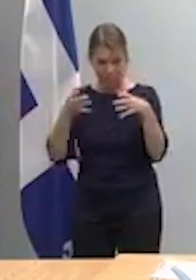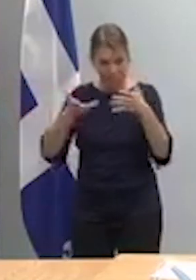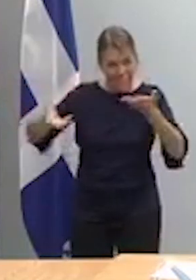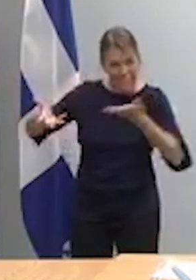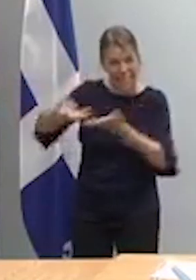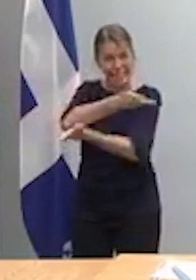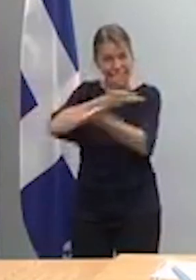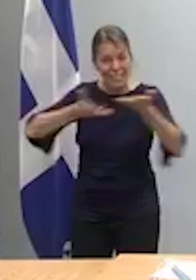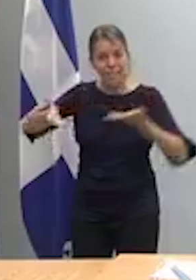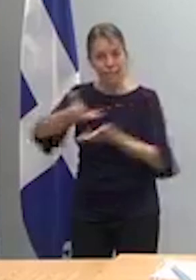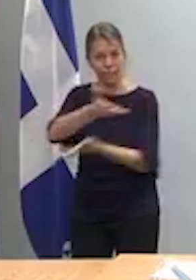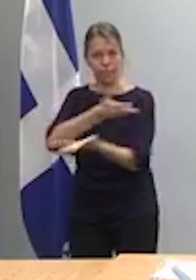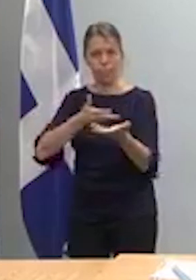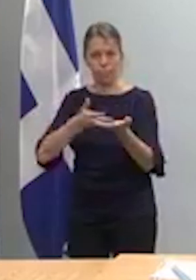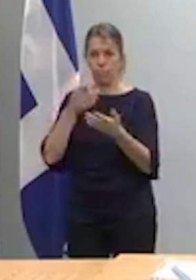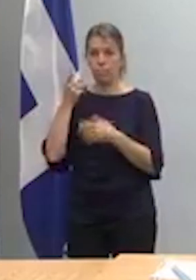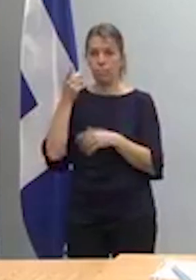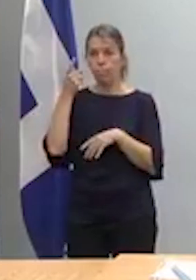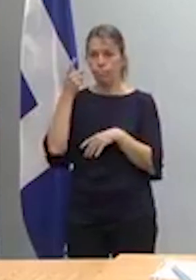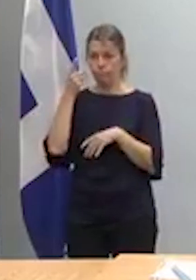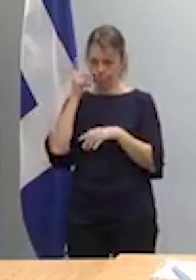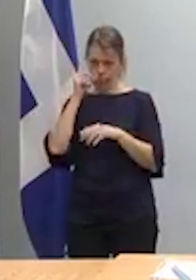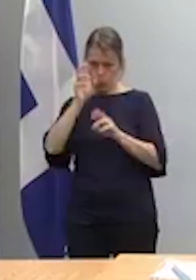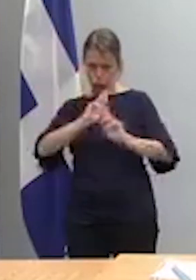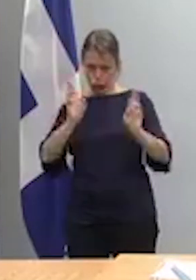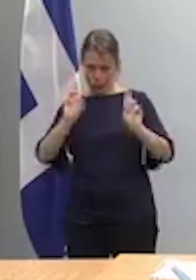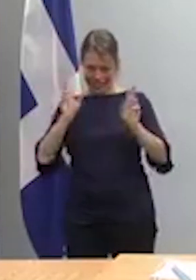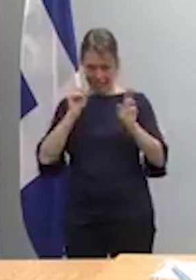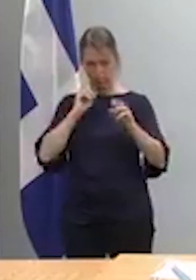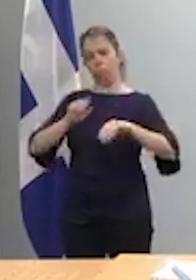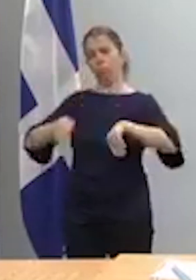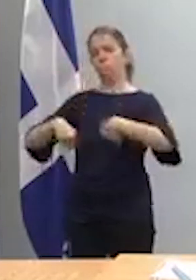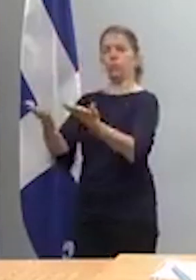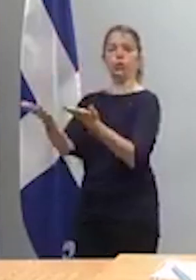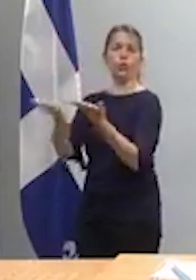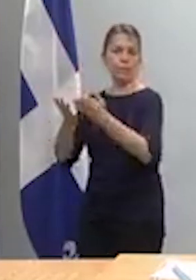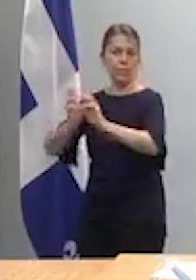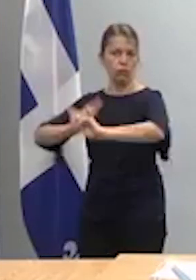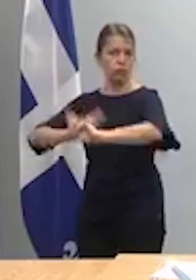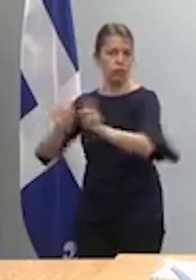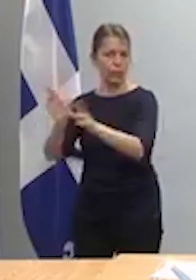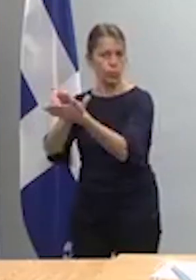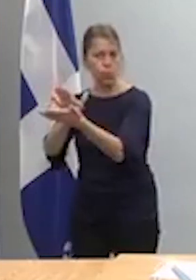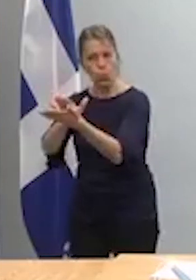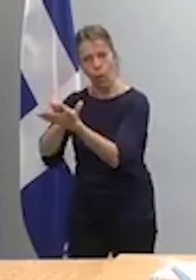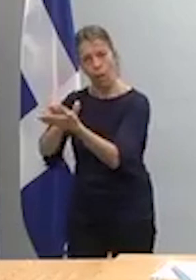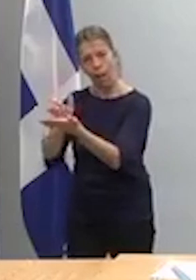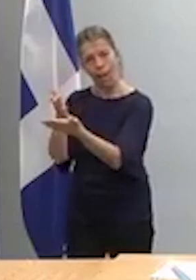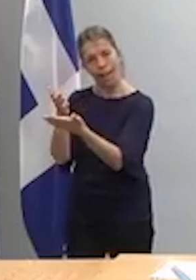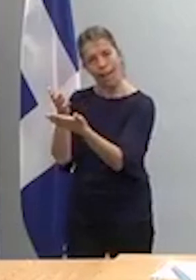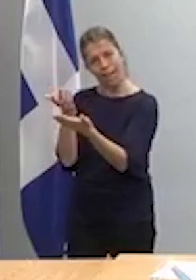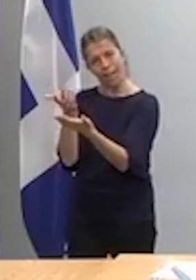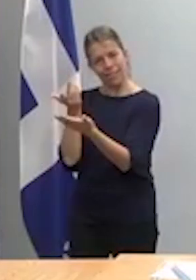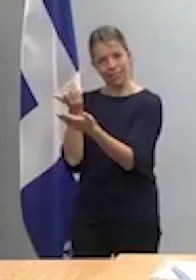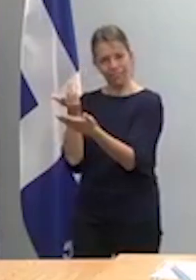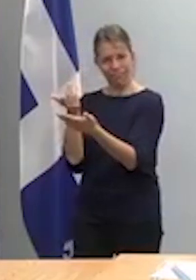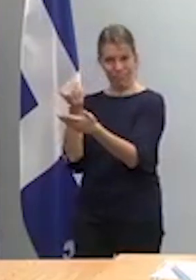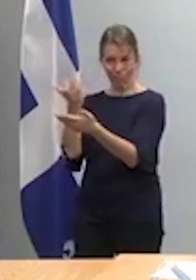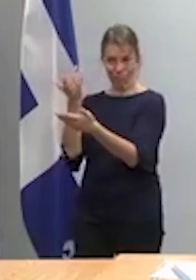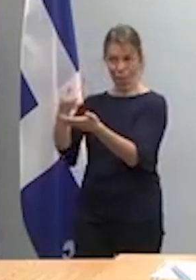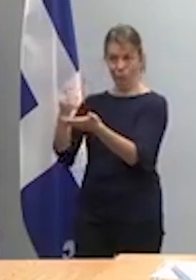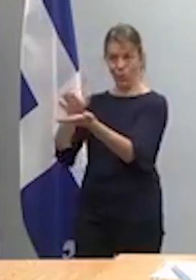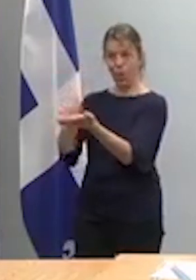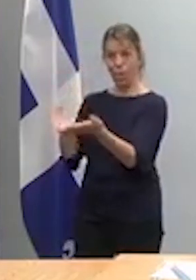to put in place some services to because schools were closed in May, June for